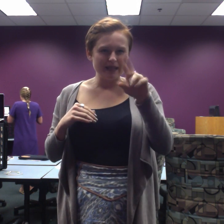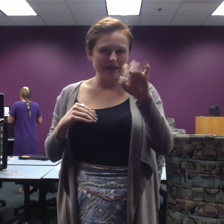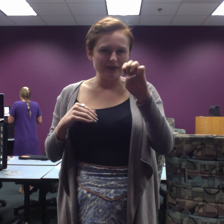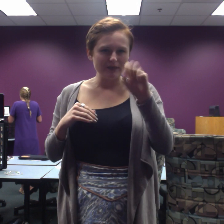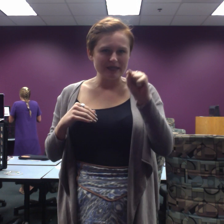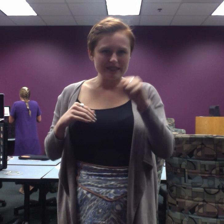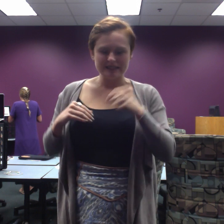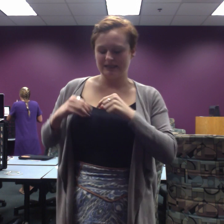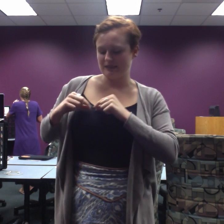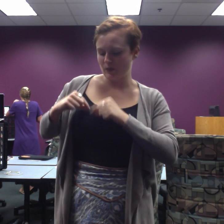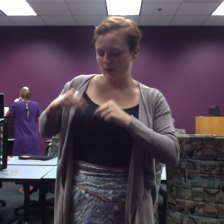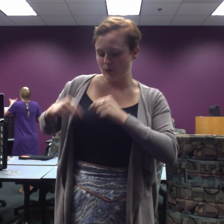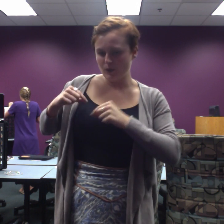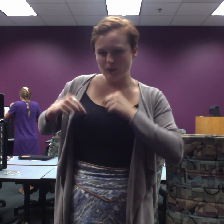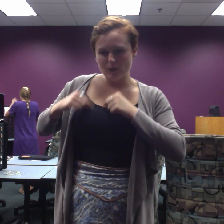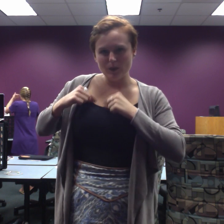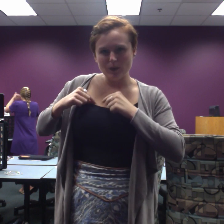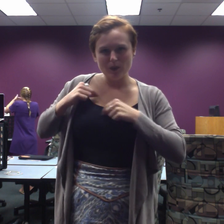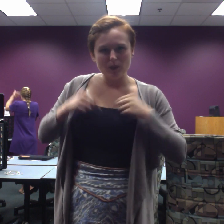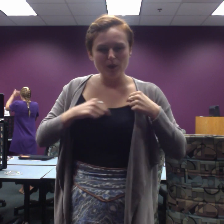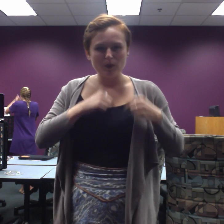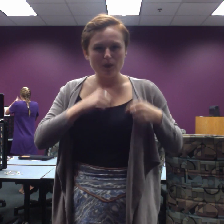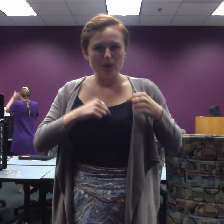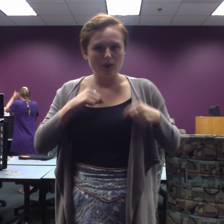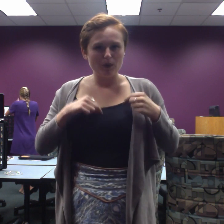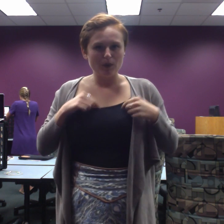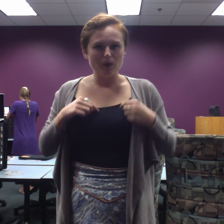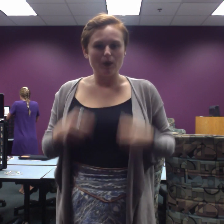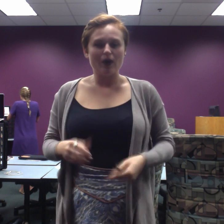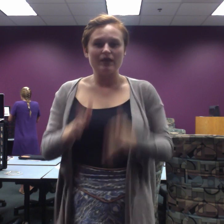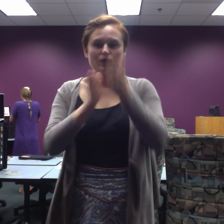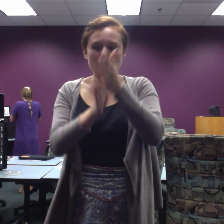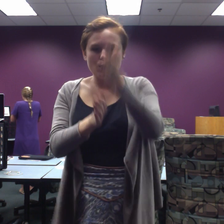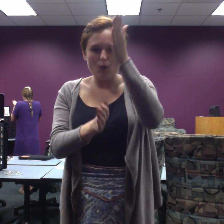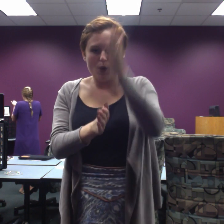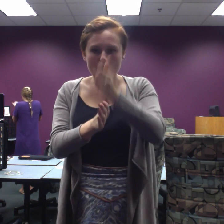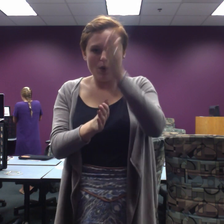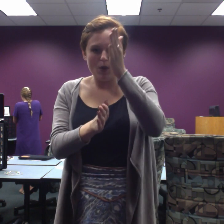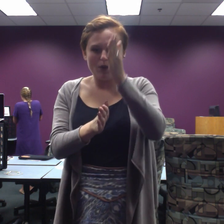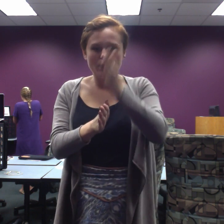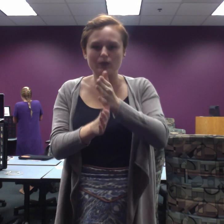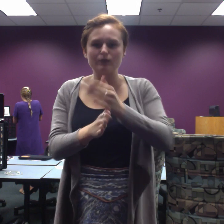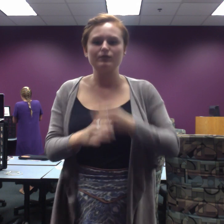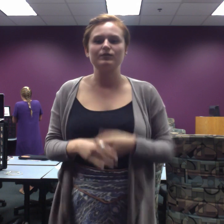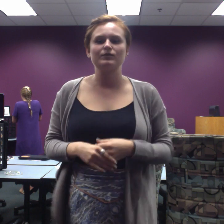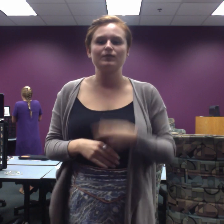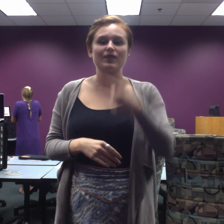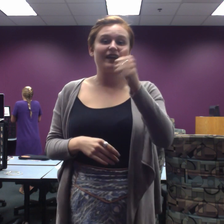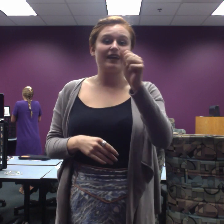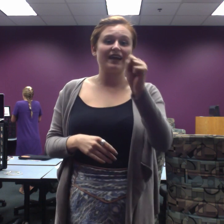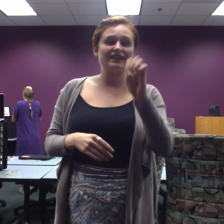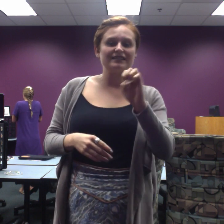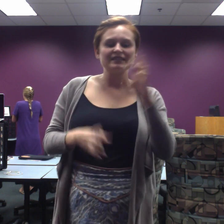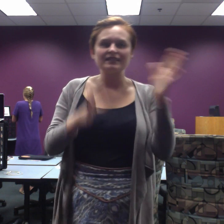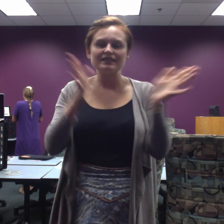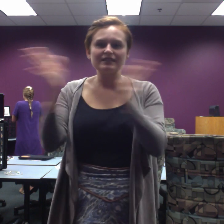walls between the tiny air sacs and the capillaries, gases can pass through them. So when we